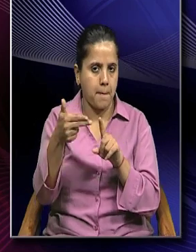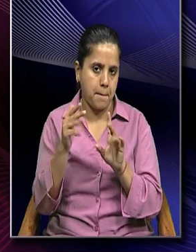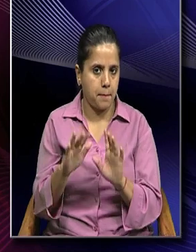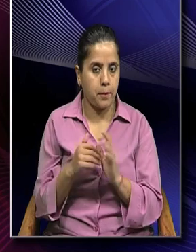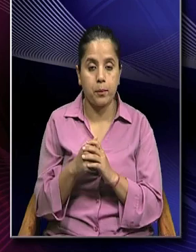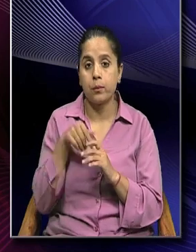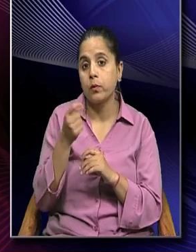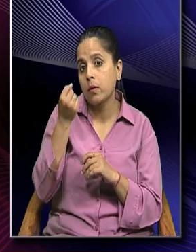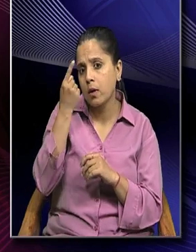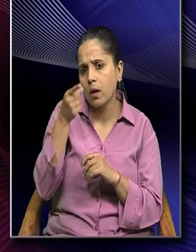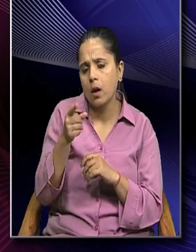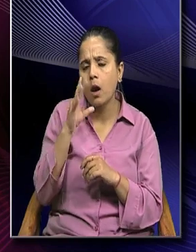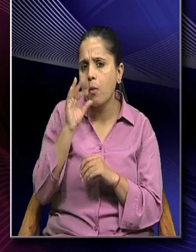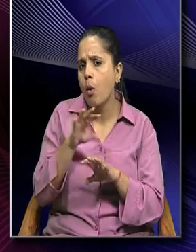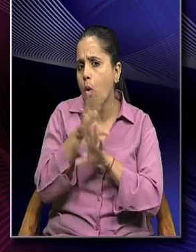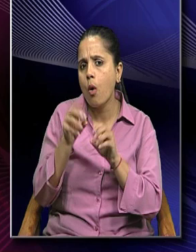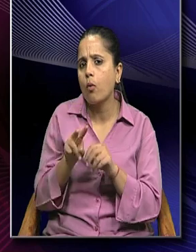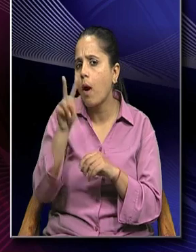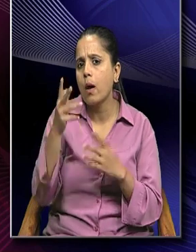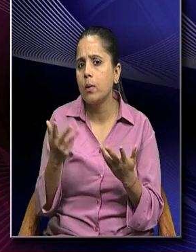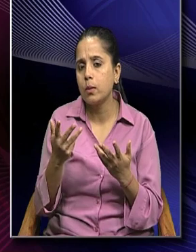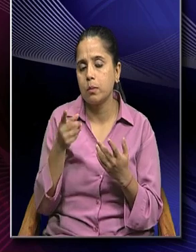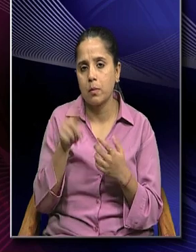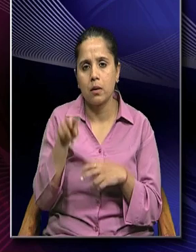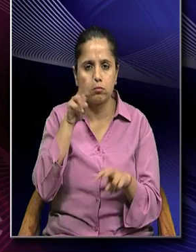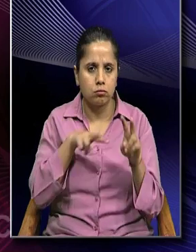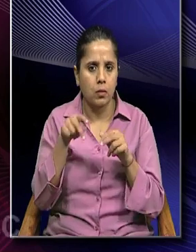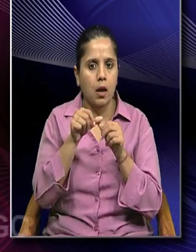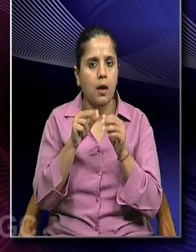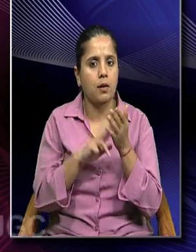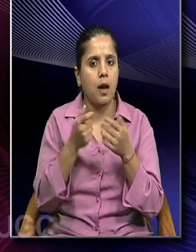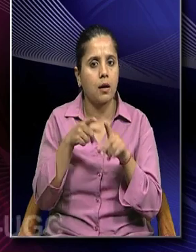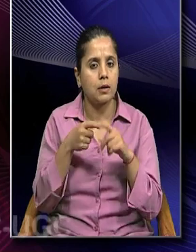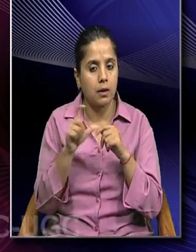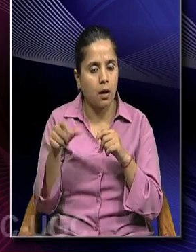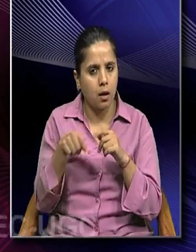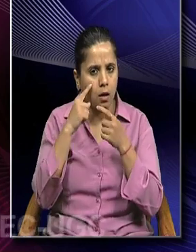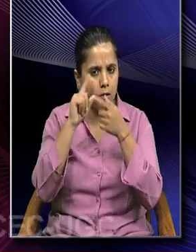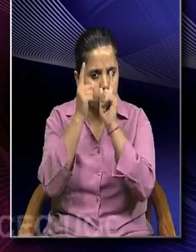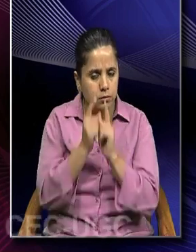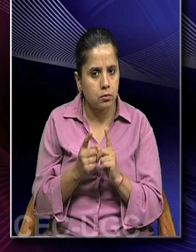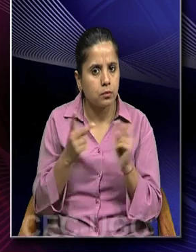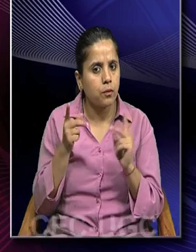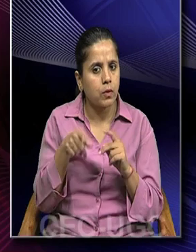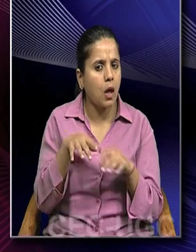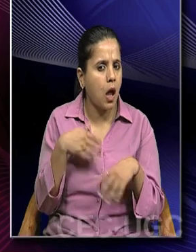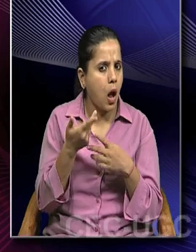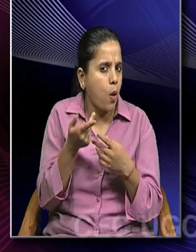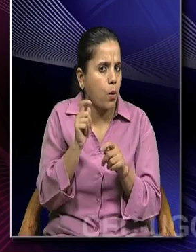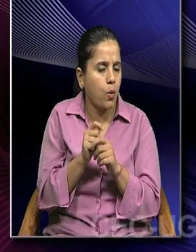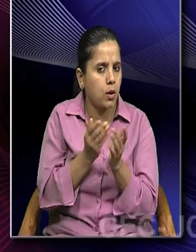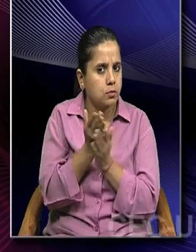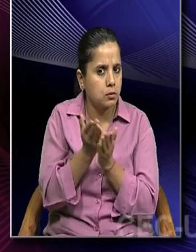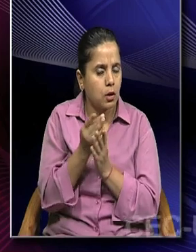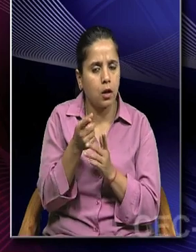relevance of all this, we need to look at the analytical models of Gita, the way it functions, the way it works, the way